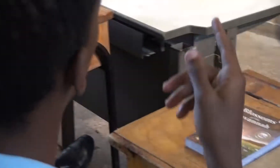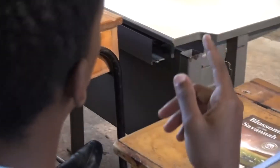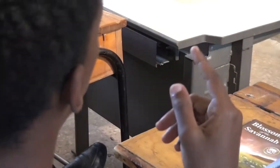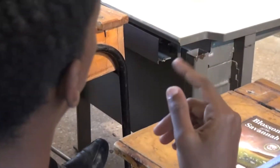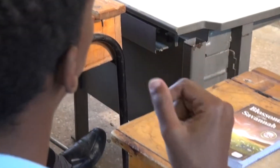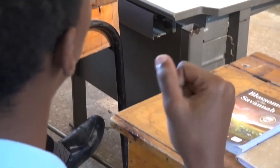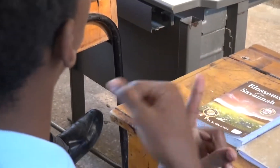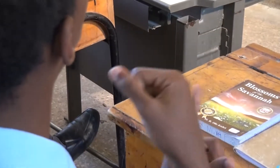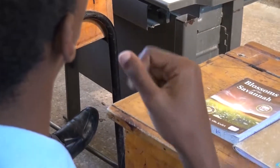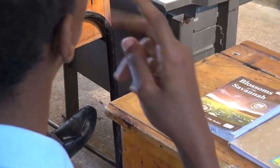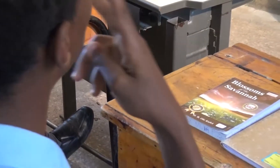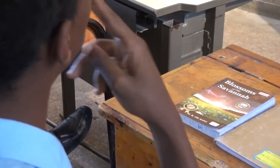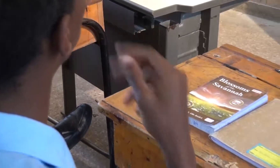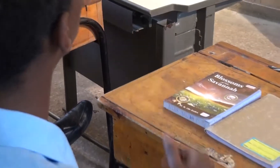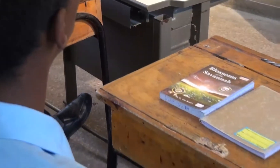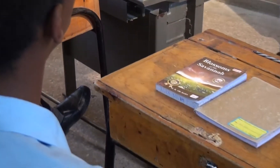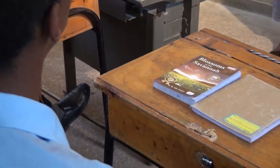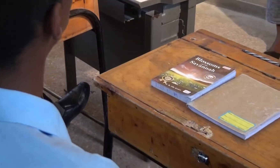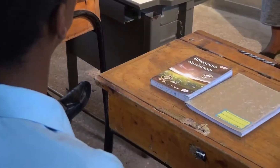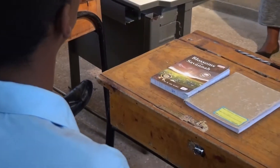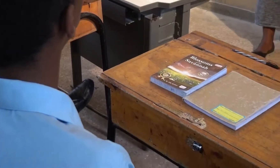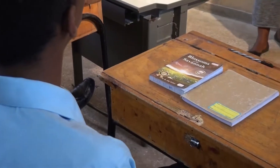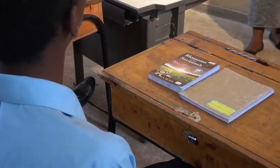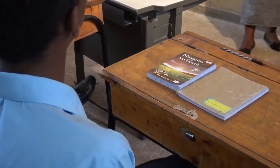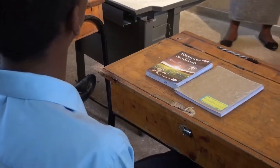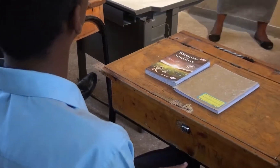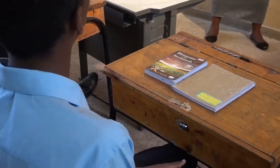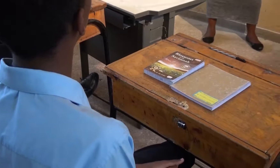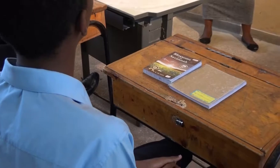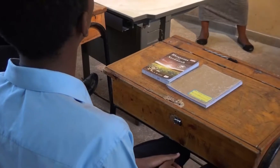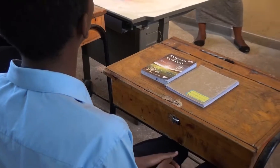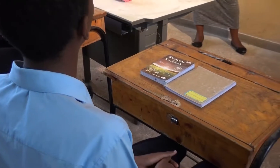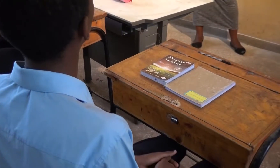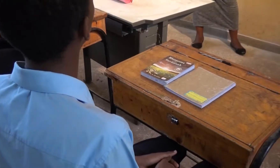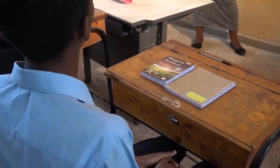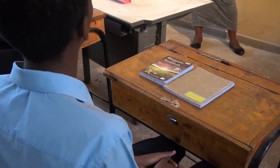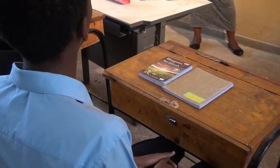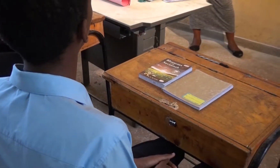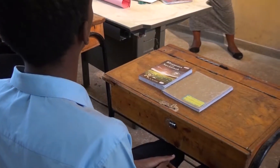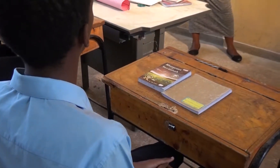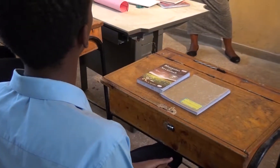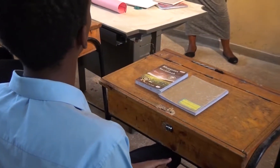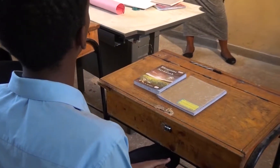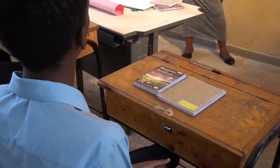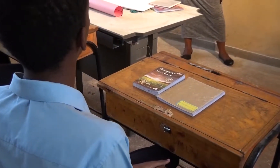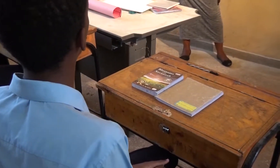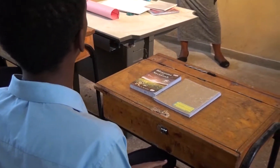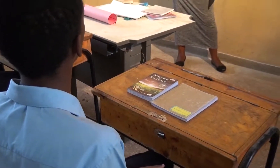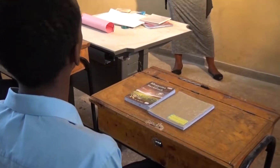was advocating for circumcision because maybe she thought it was good because of the